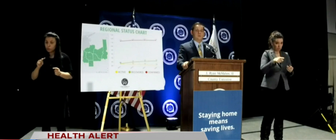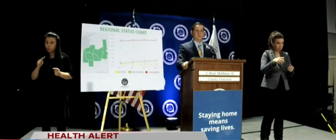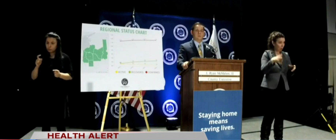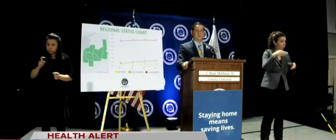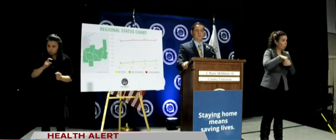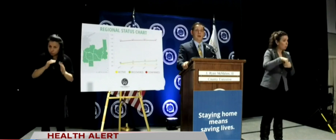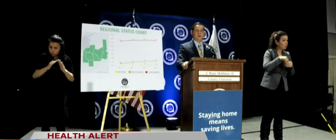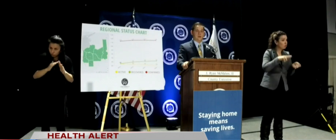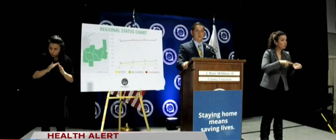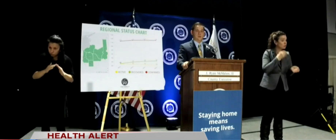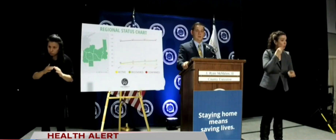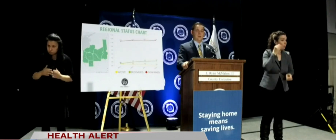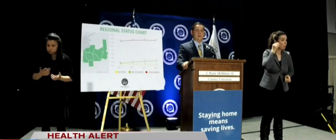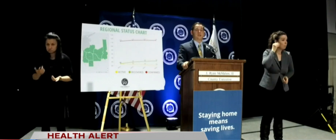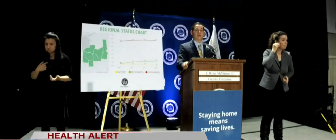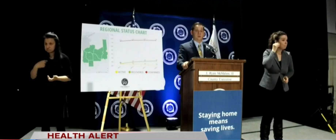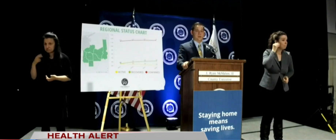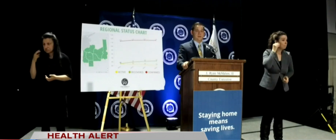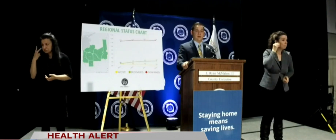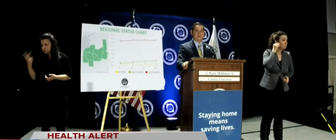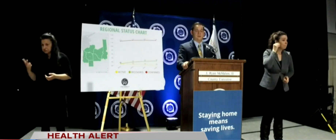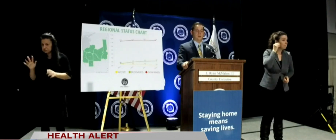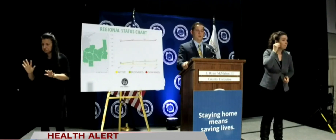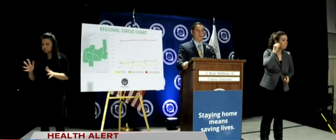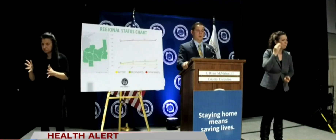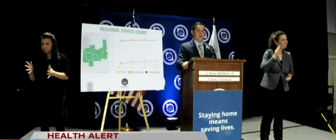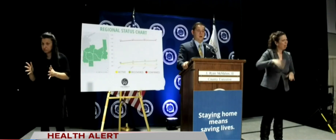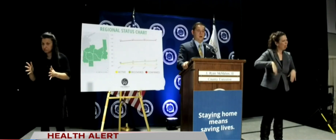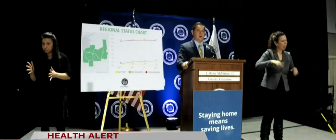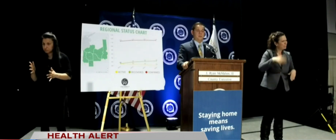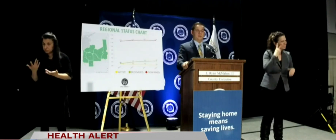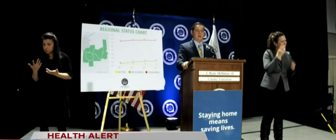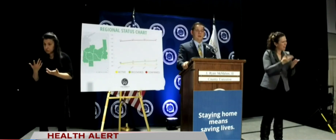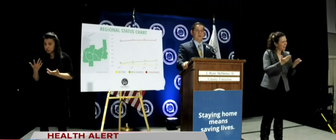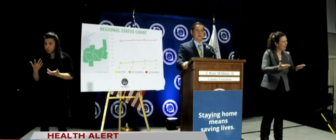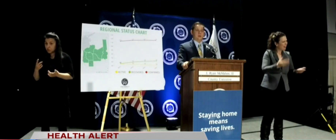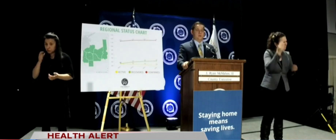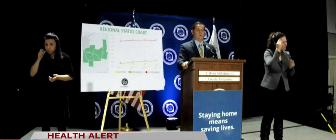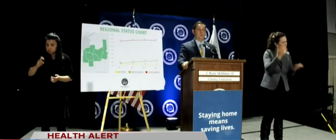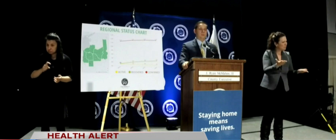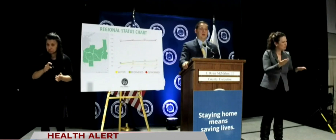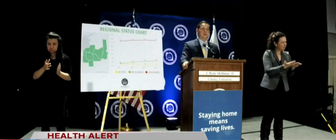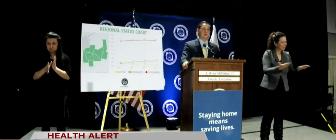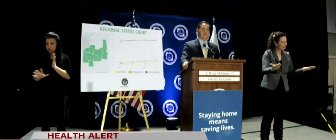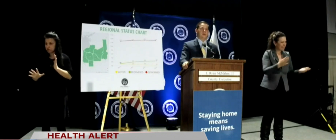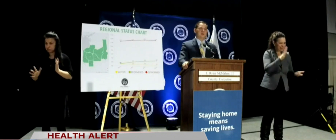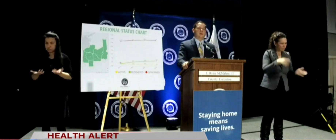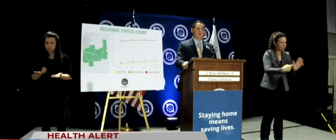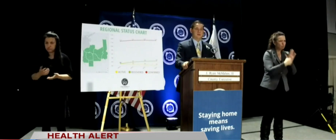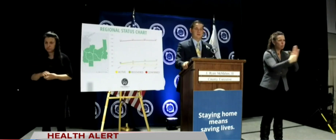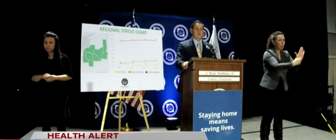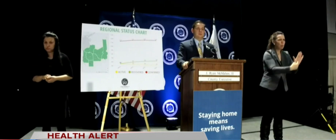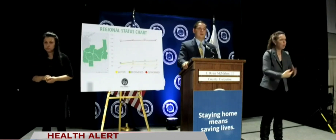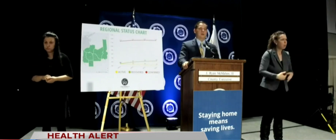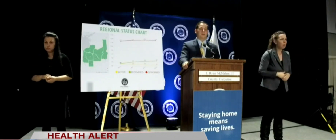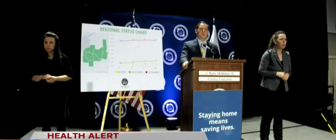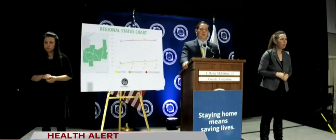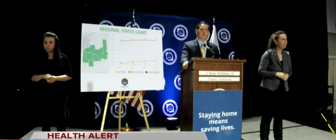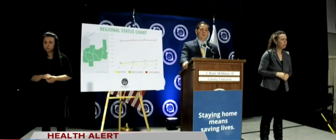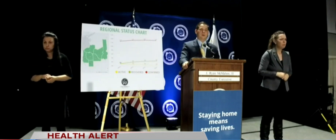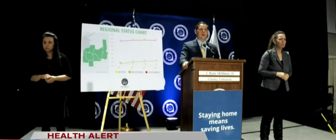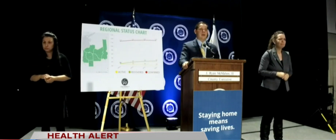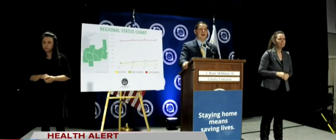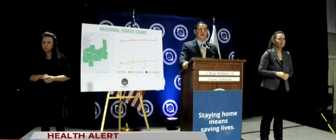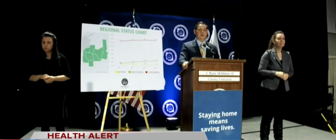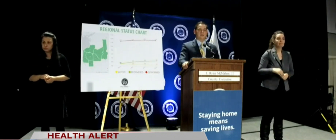of addresses. I'm not shared with that data. So hypothetically, we may see this many people